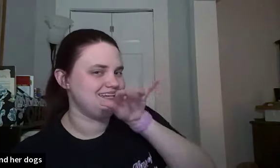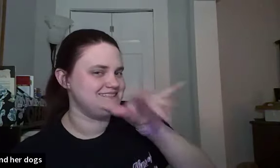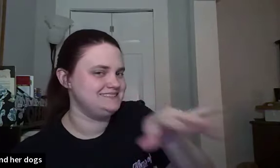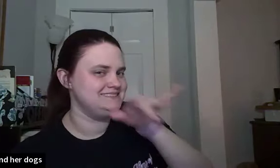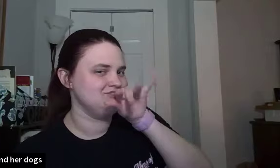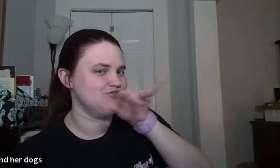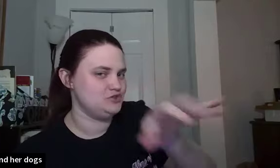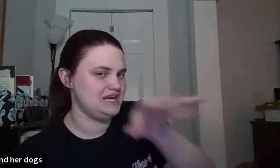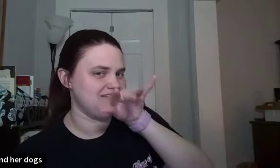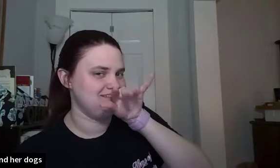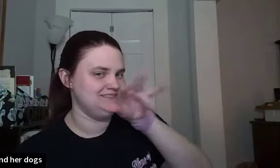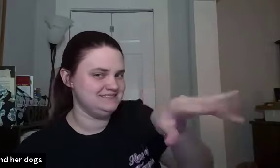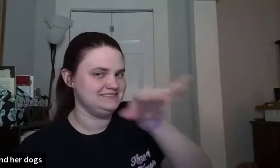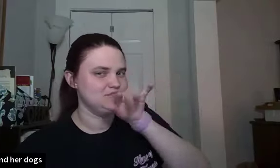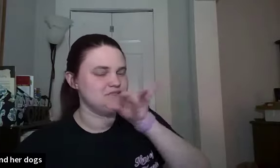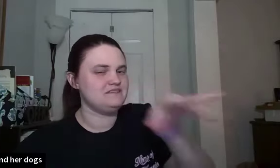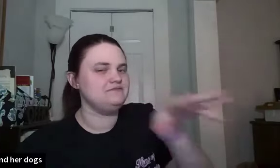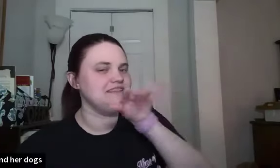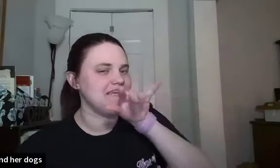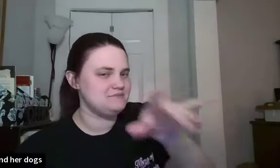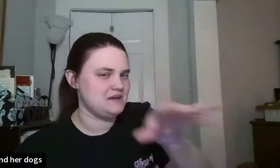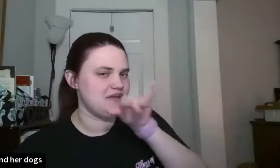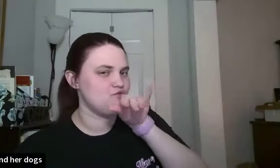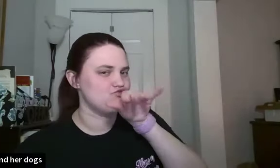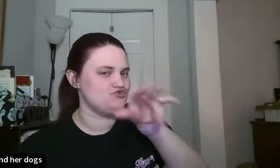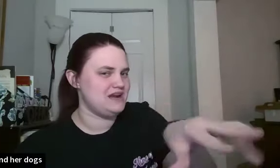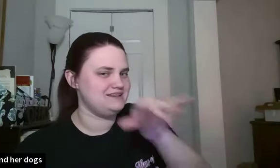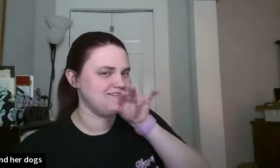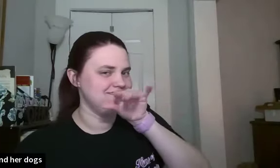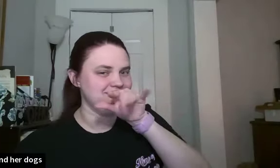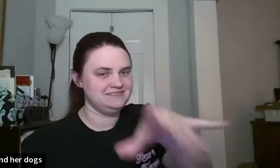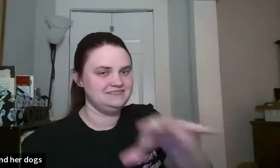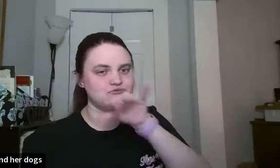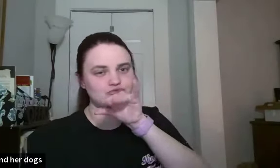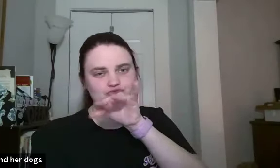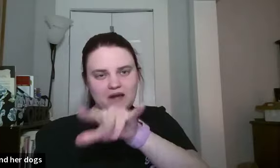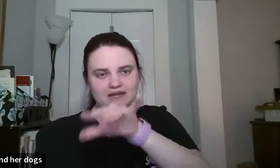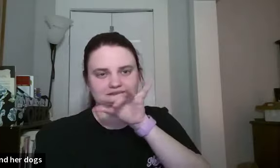dragon, dragon. So it's like the flames coming out. Dragon, dragon,